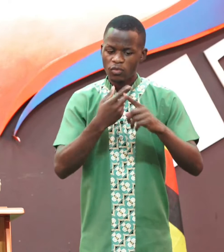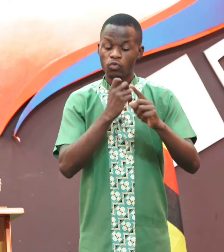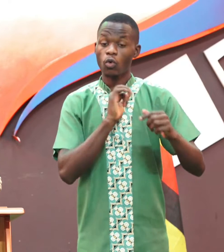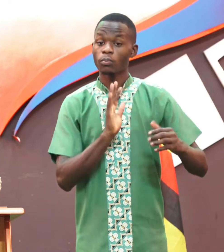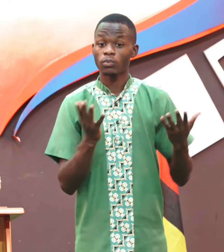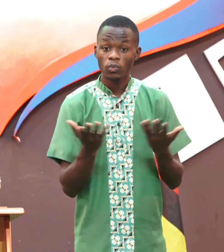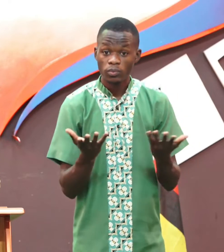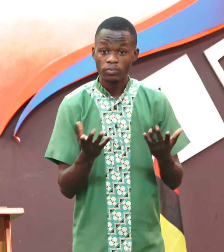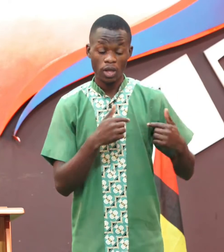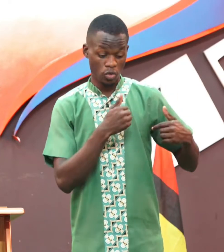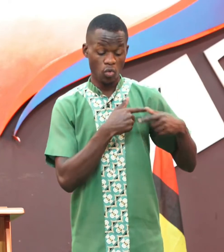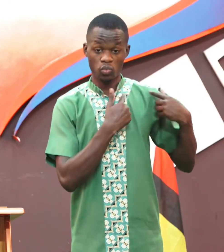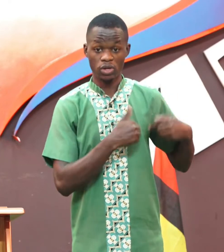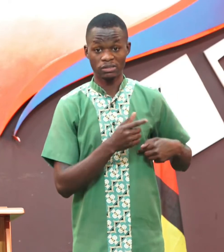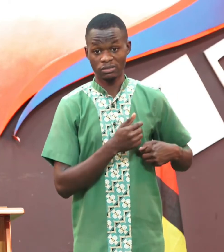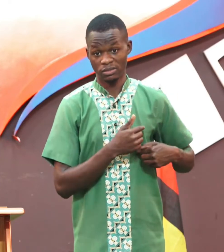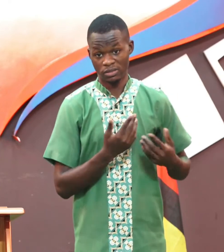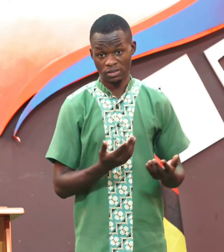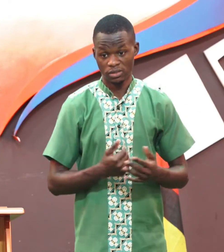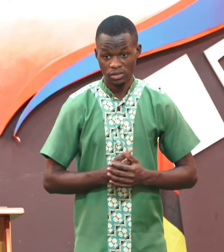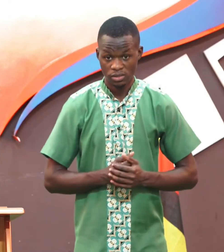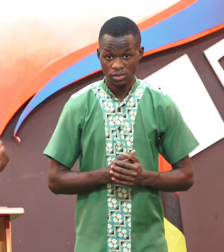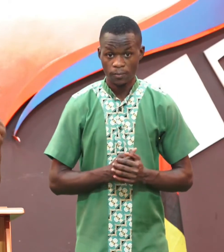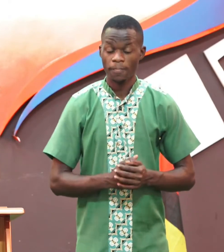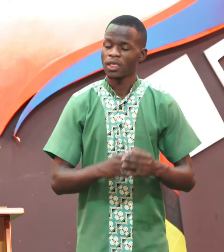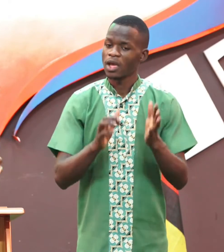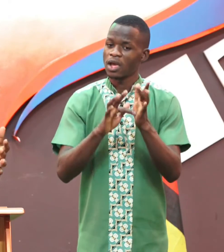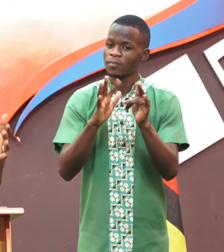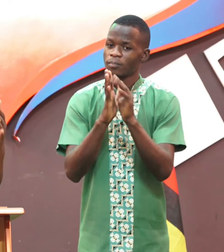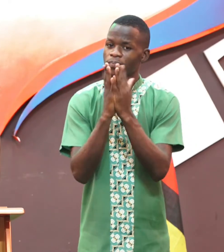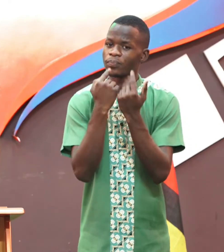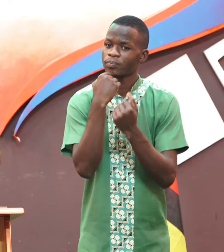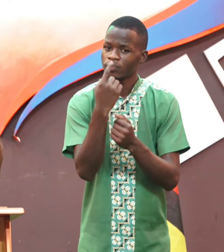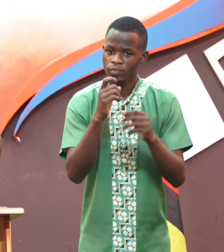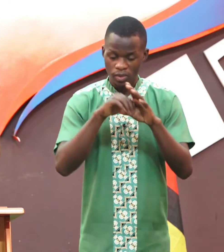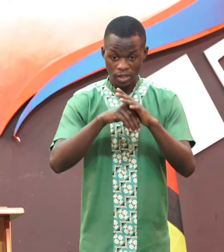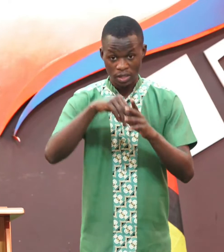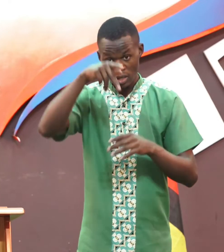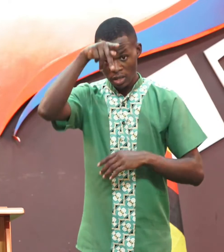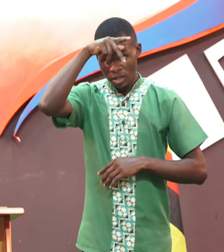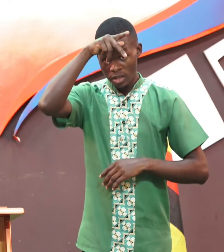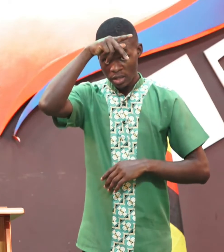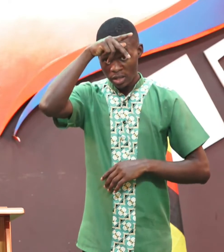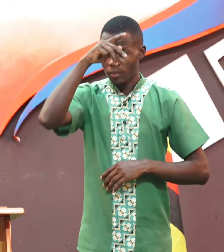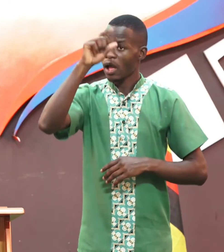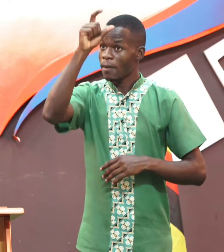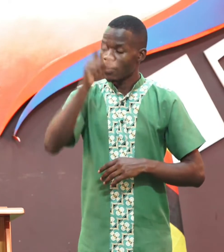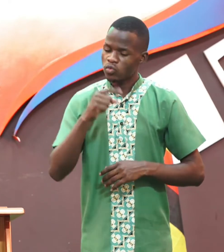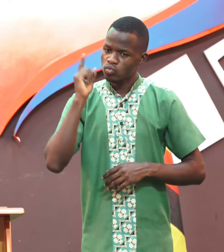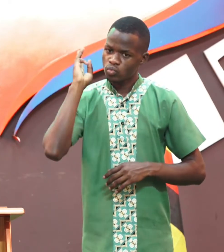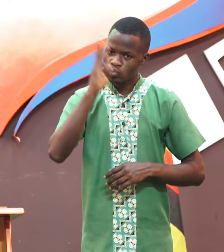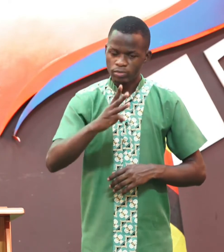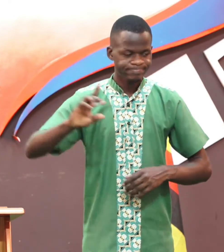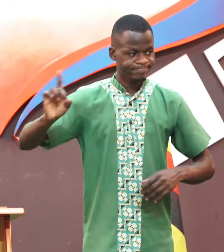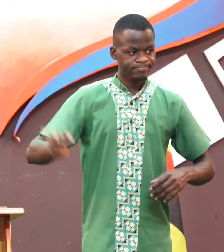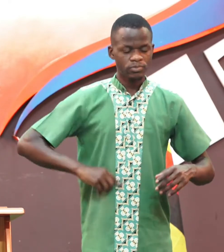That is what your mouth will bring out because that is what you are. Bible egambye mu ngero nti omuntu agenda kukuta ebibala byakamwa ke. The Bible